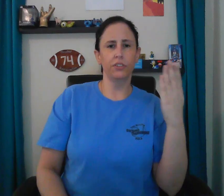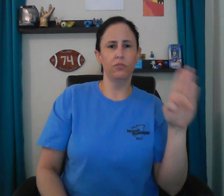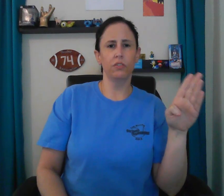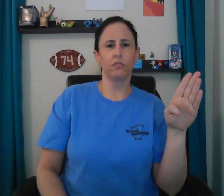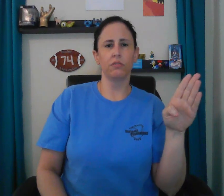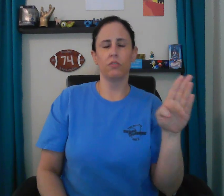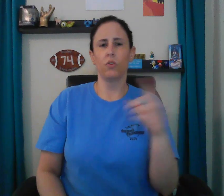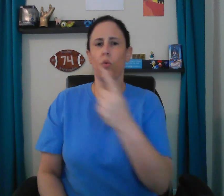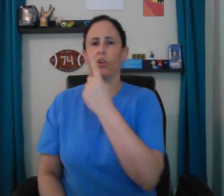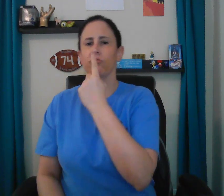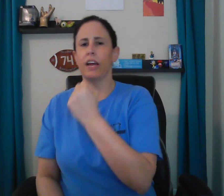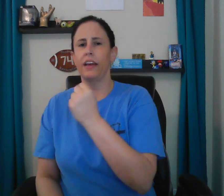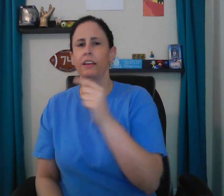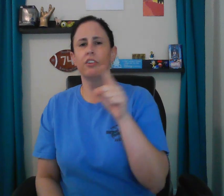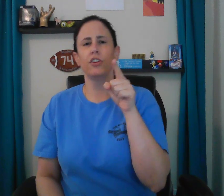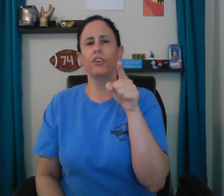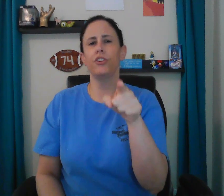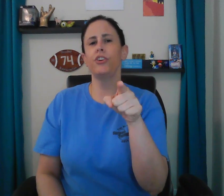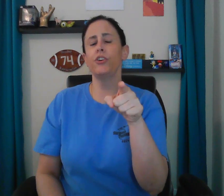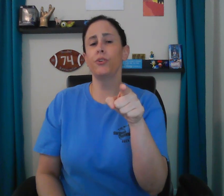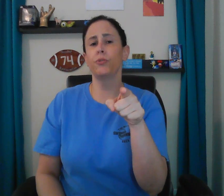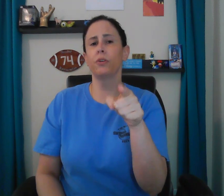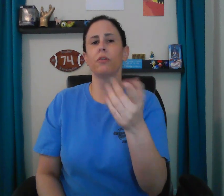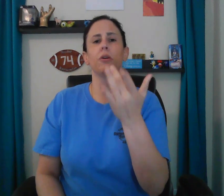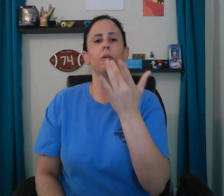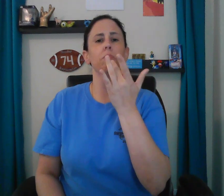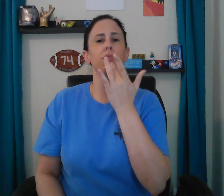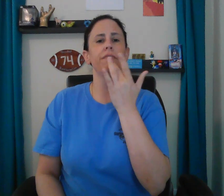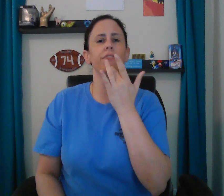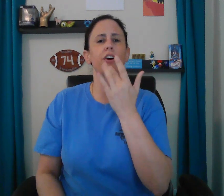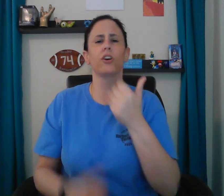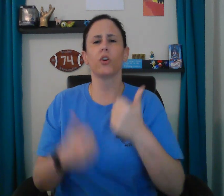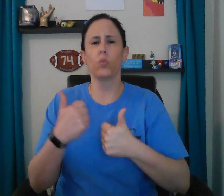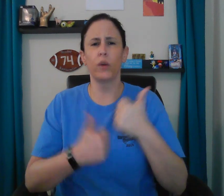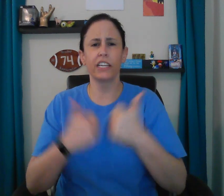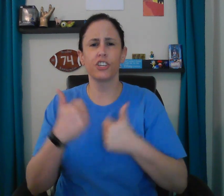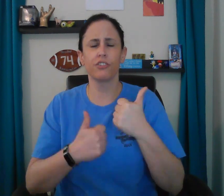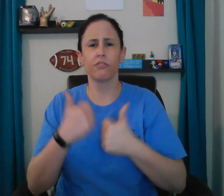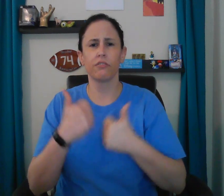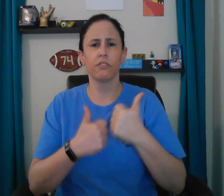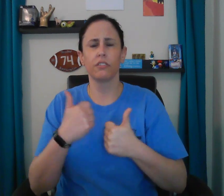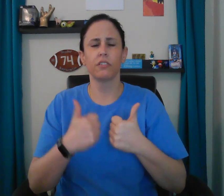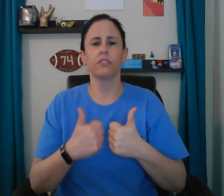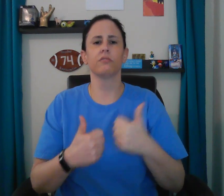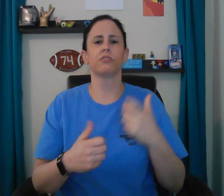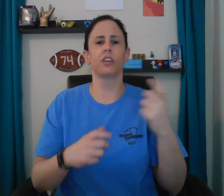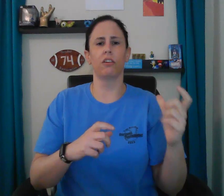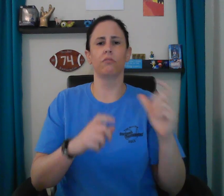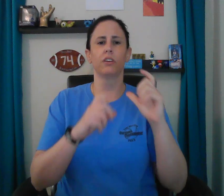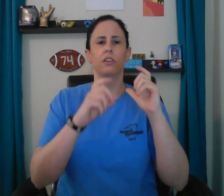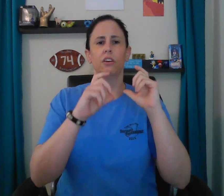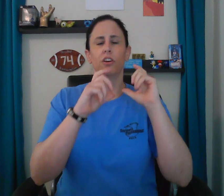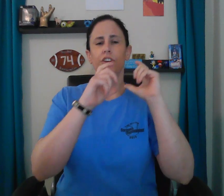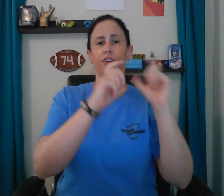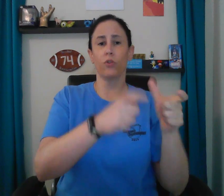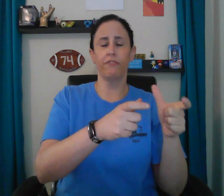blue or red, you prefer which. So your